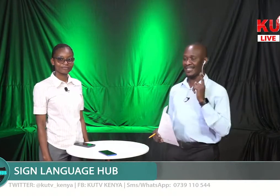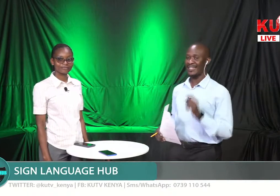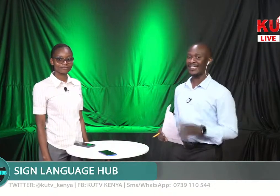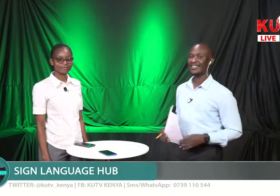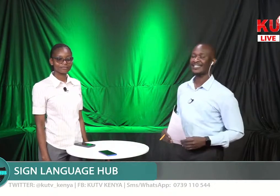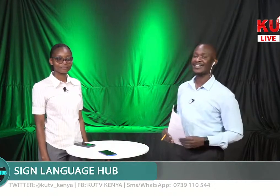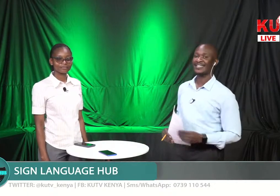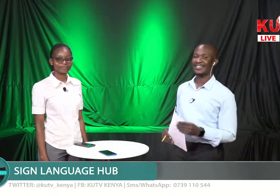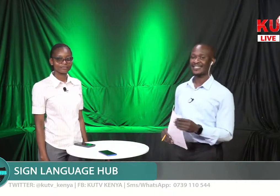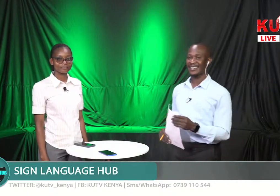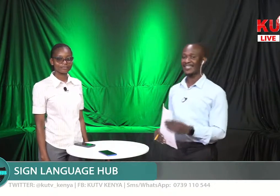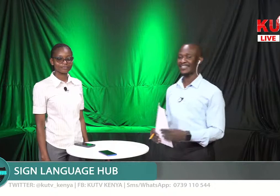Let's start.